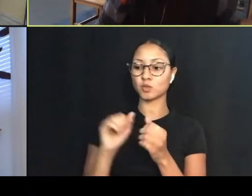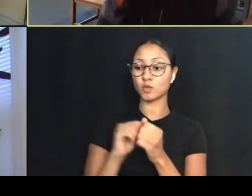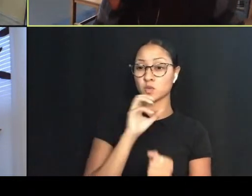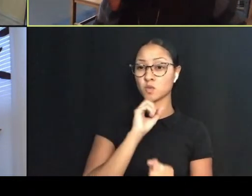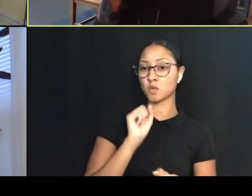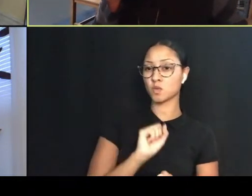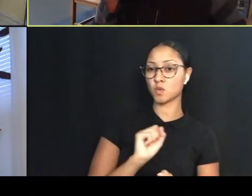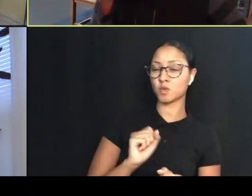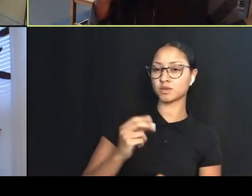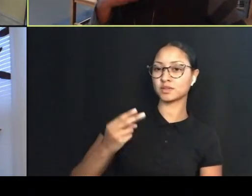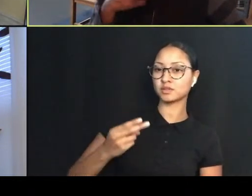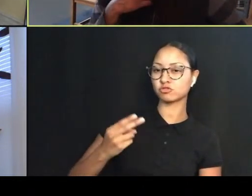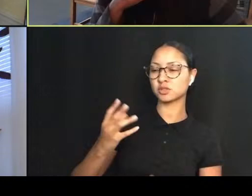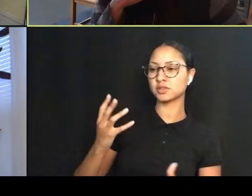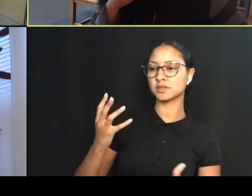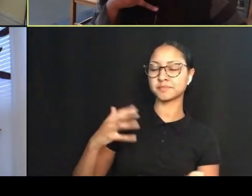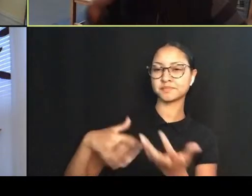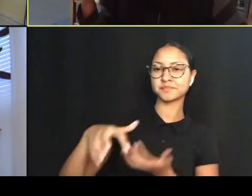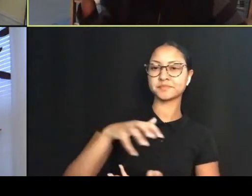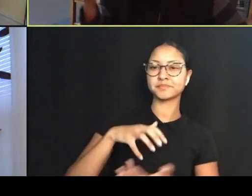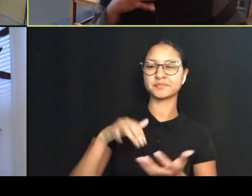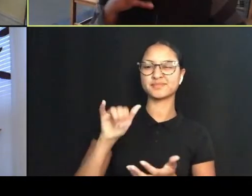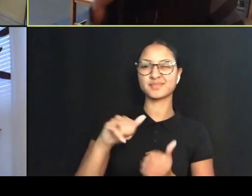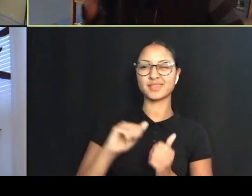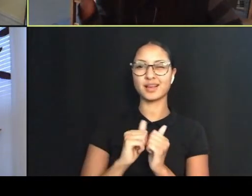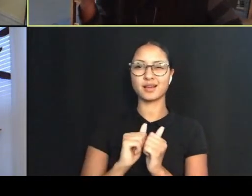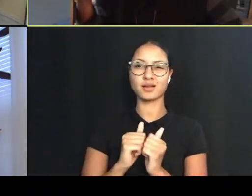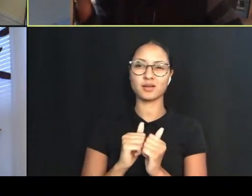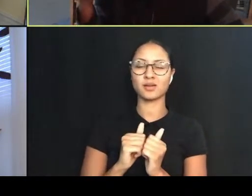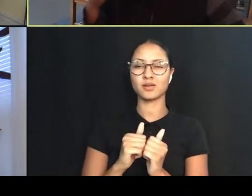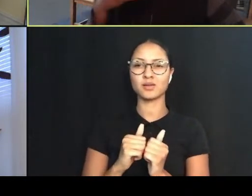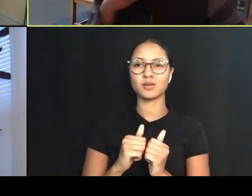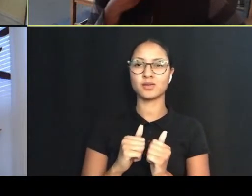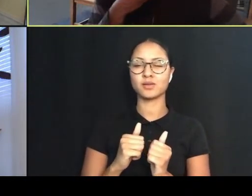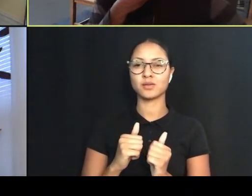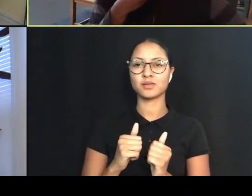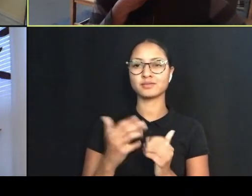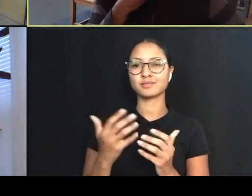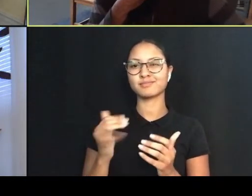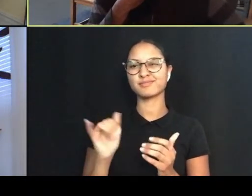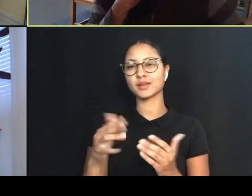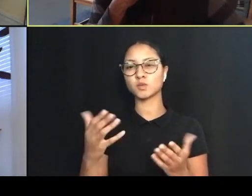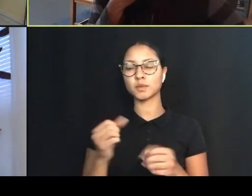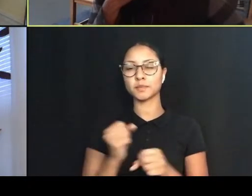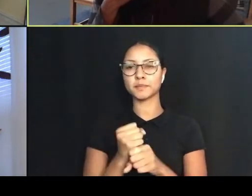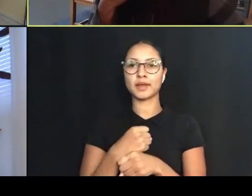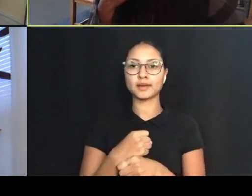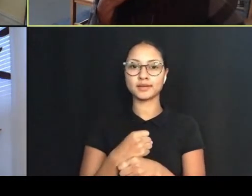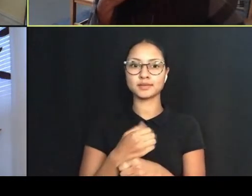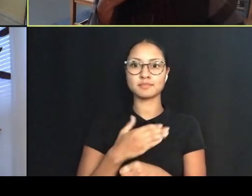of like how I find the fabric of that, or where what makes up the fabric of practice for me.